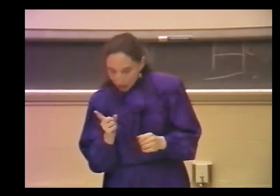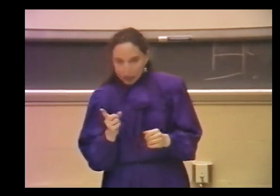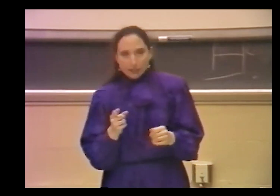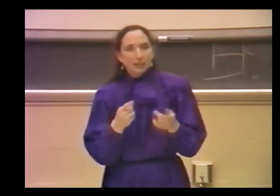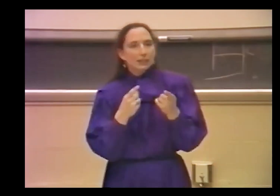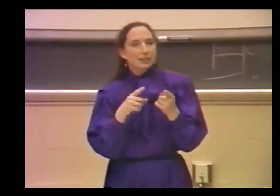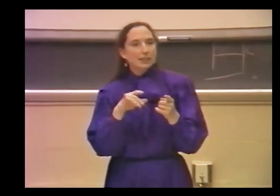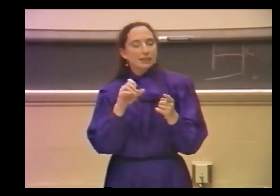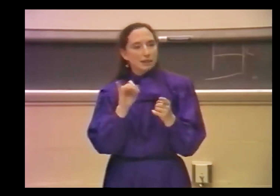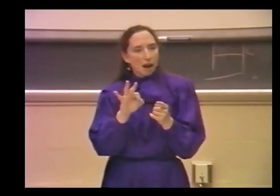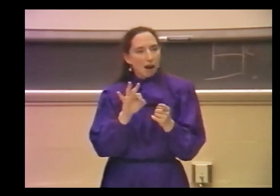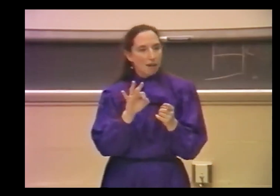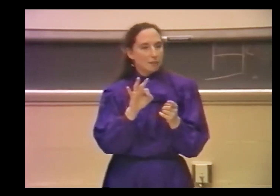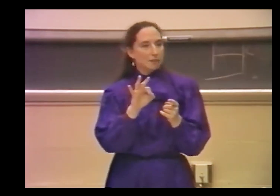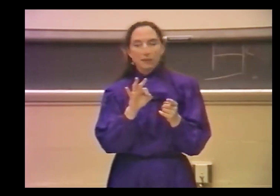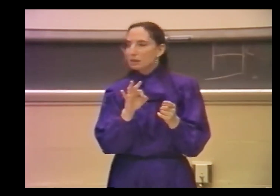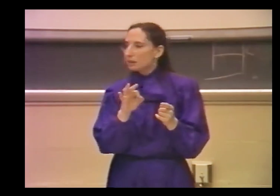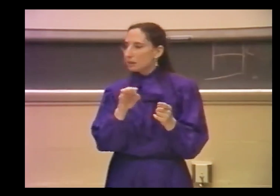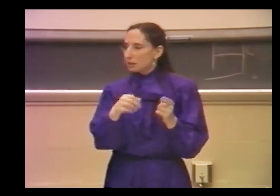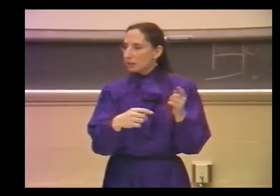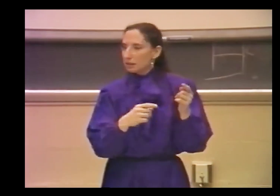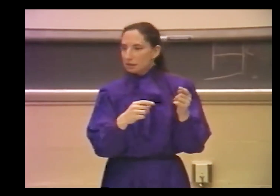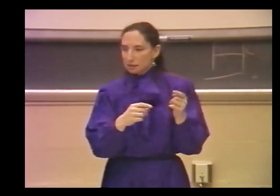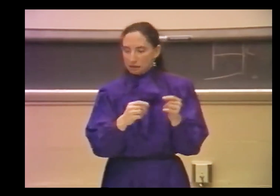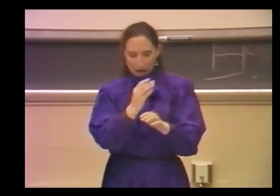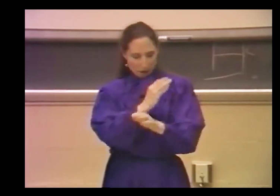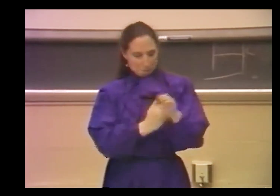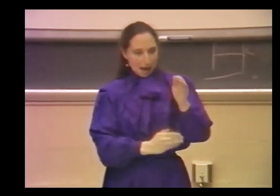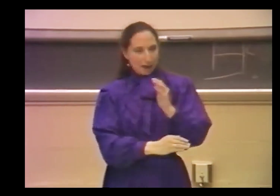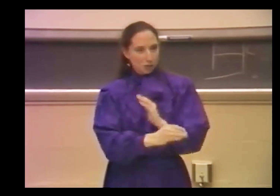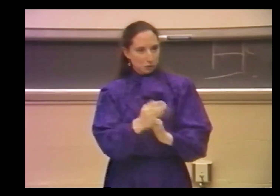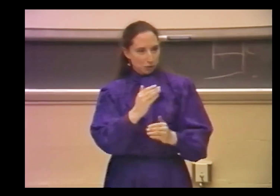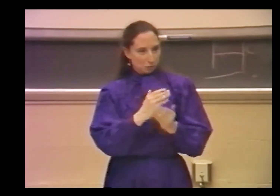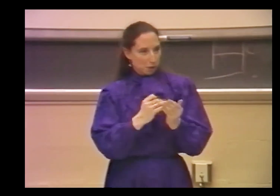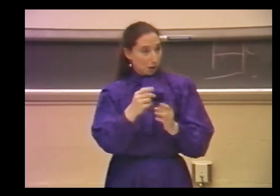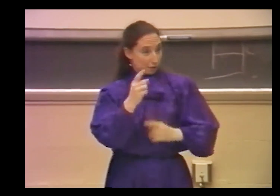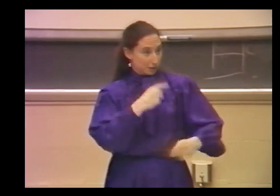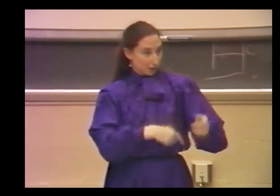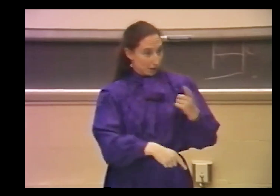they consisted of a manual part of the sign